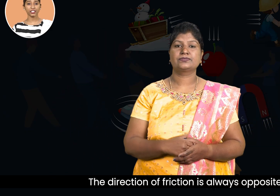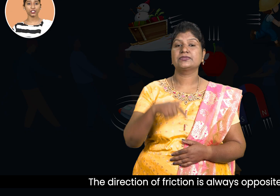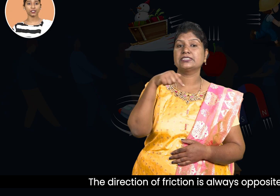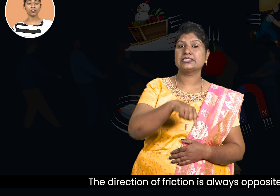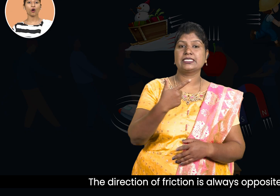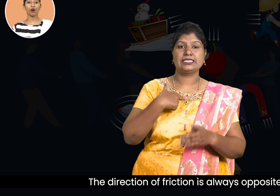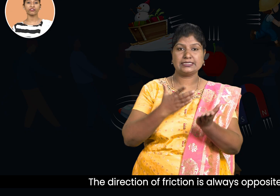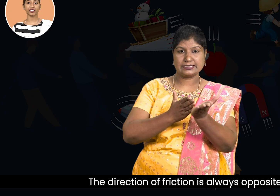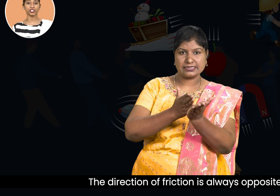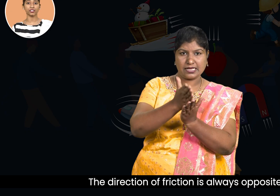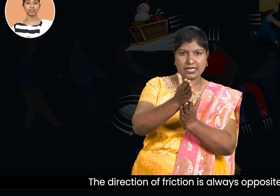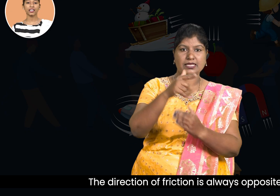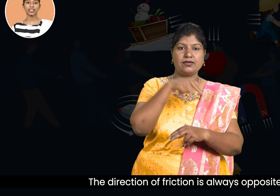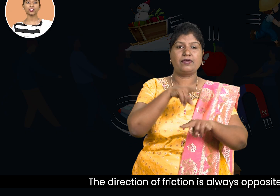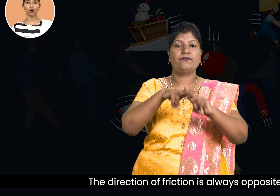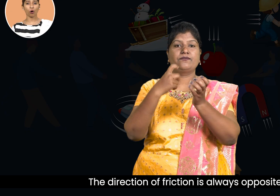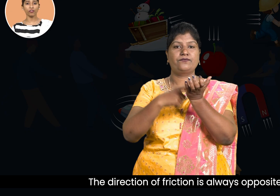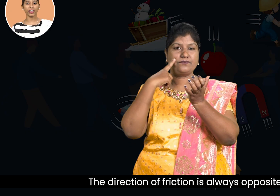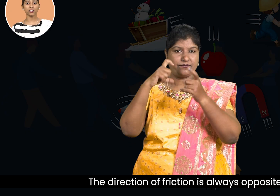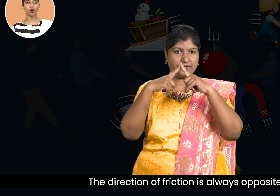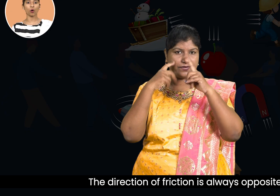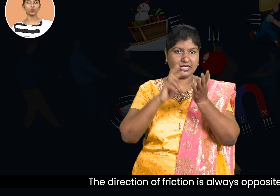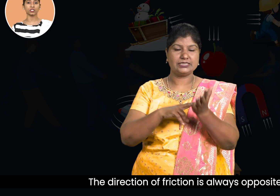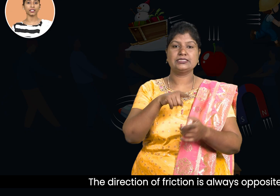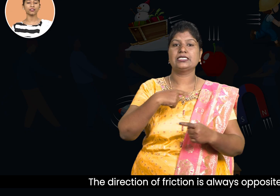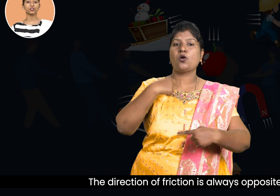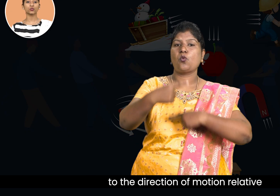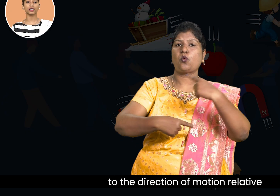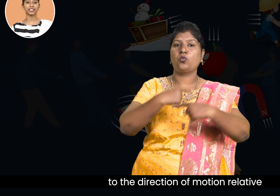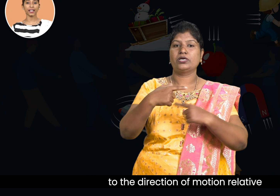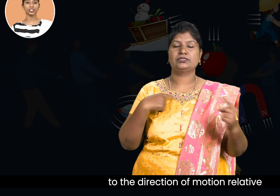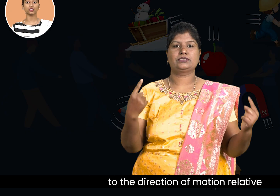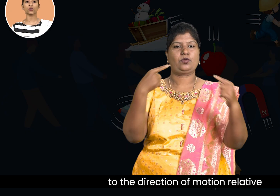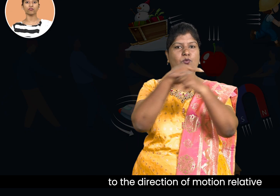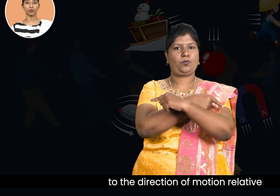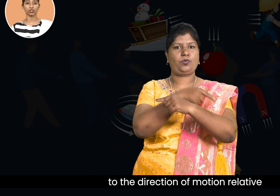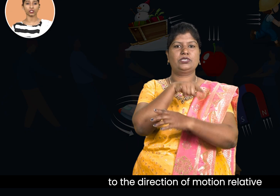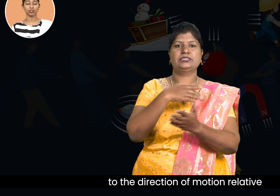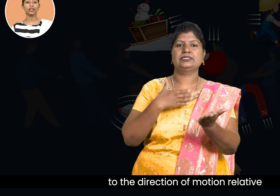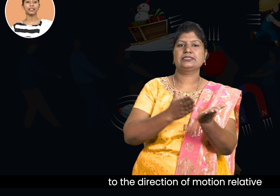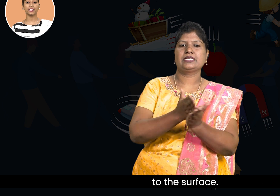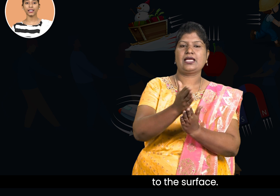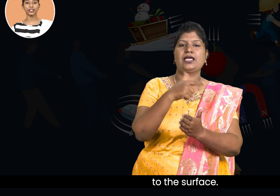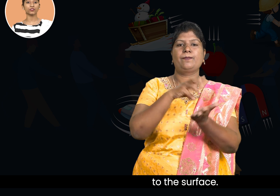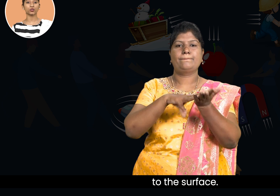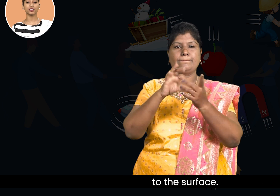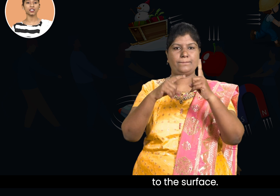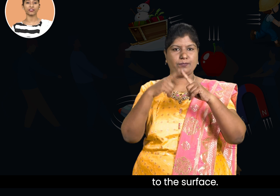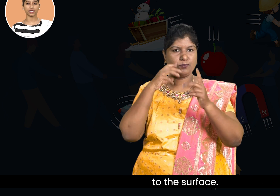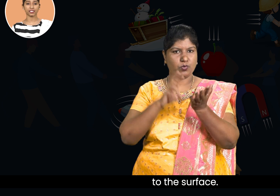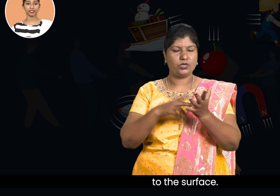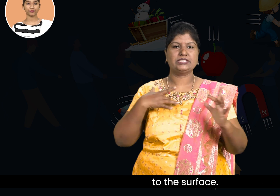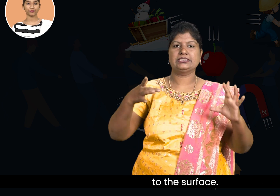The direction of friction is always opposite to the direction of motion relative to